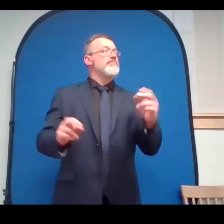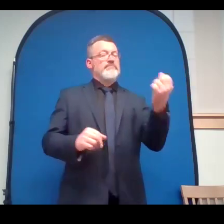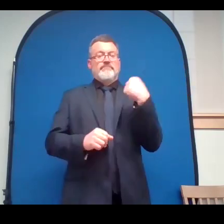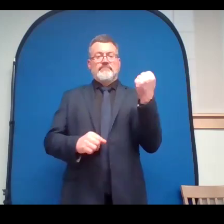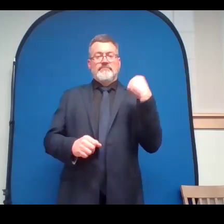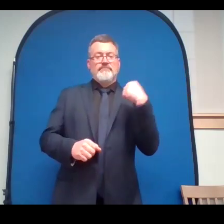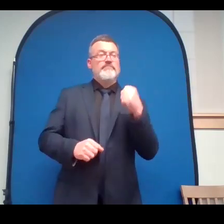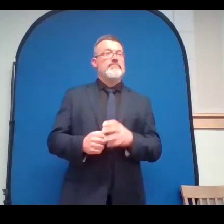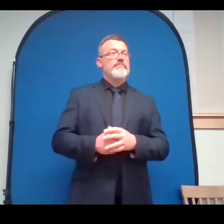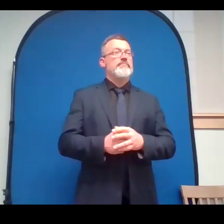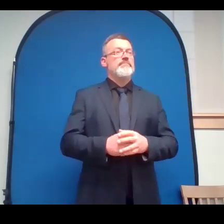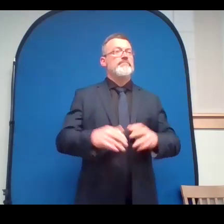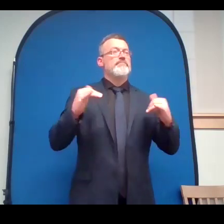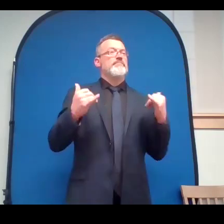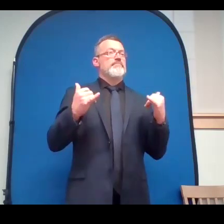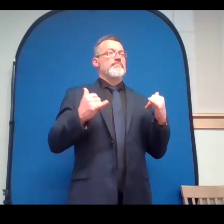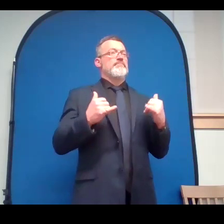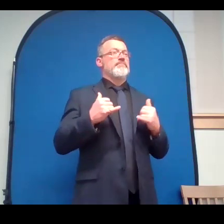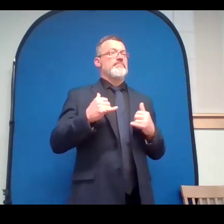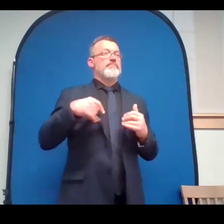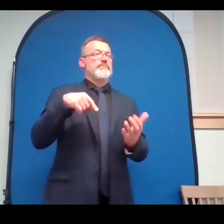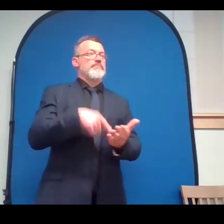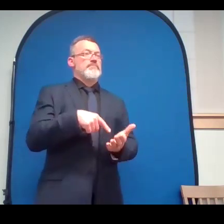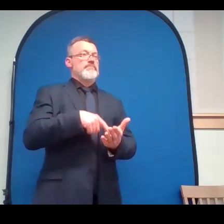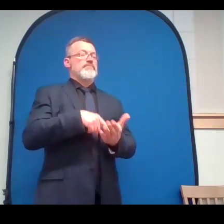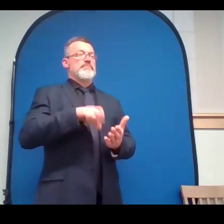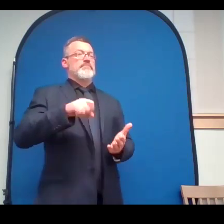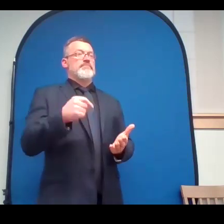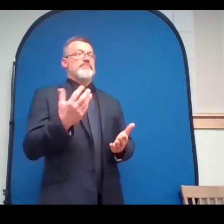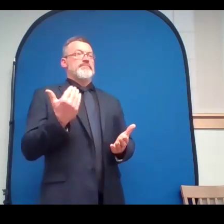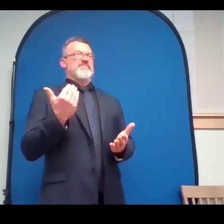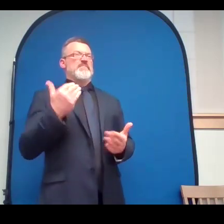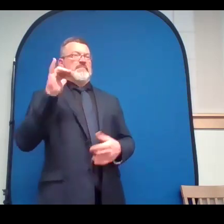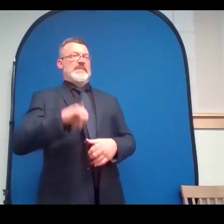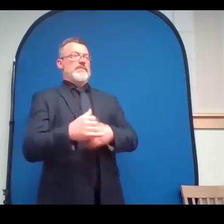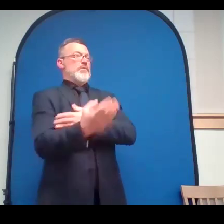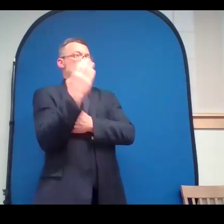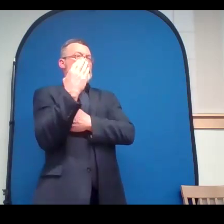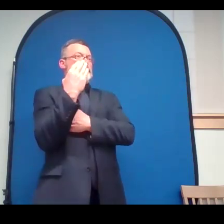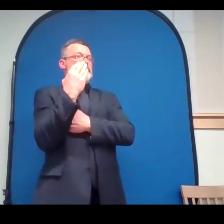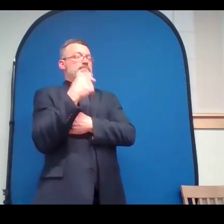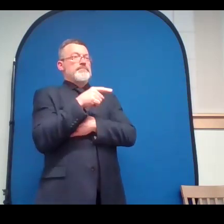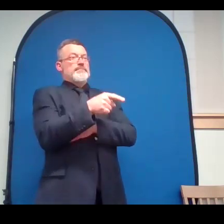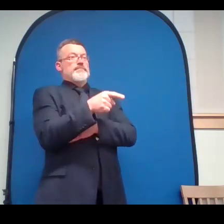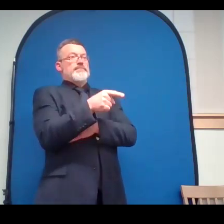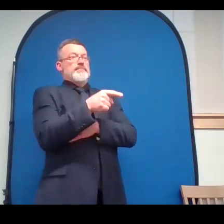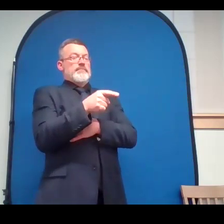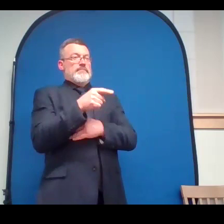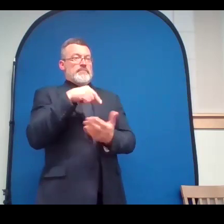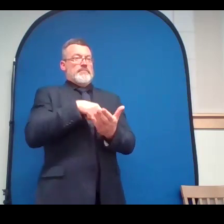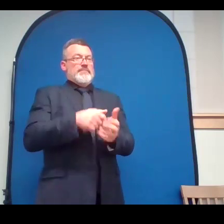So let's turn to September 15th in the early morning. Did you receive a text directly from